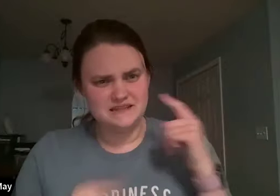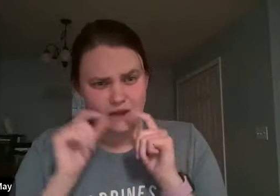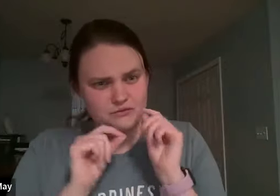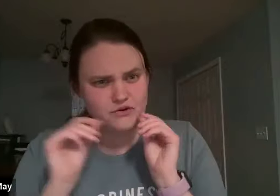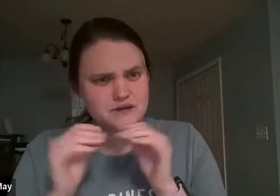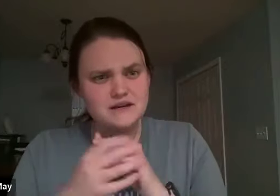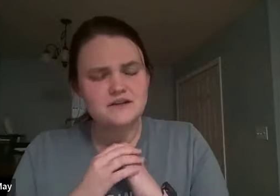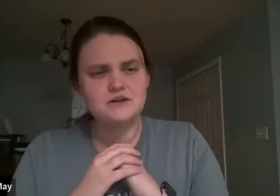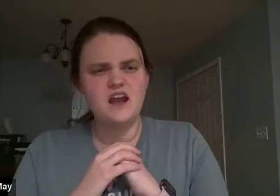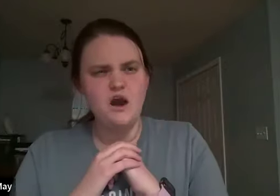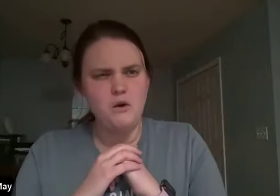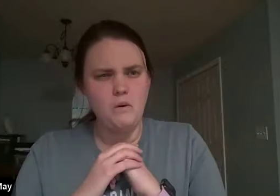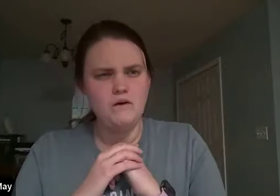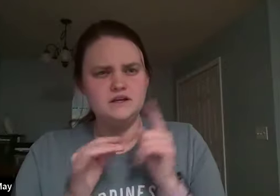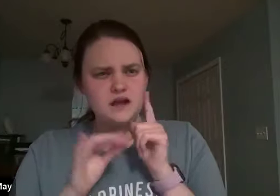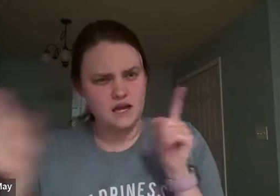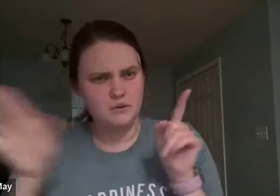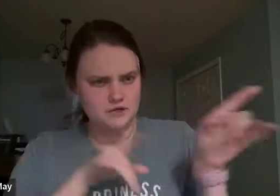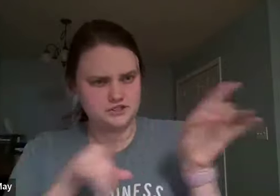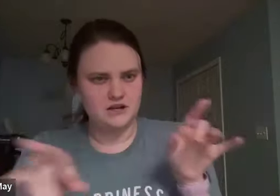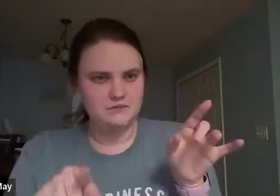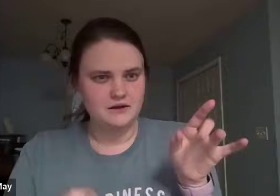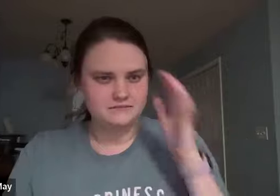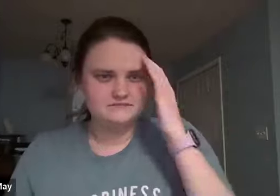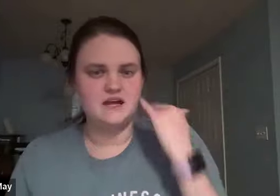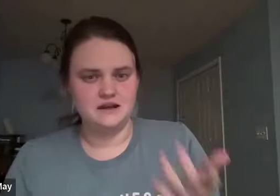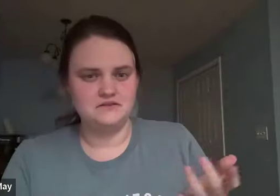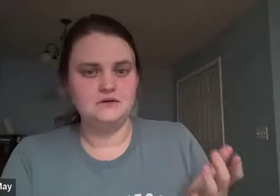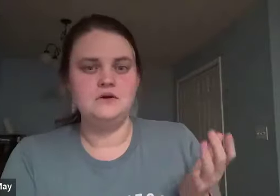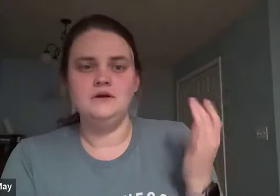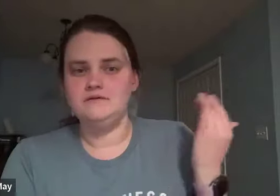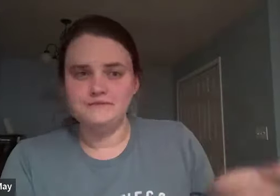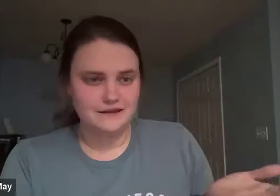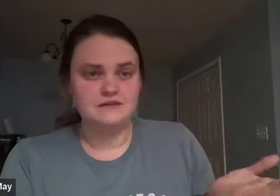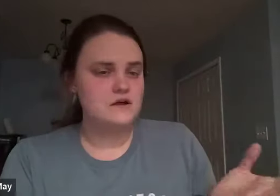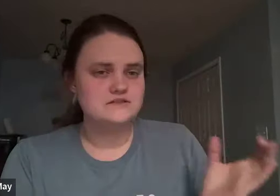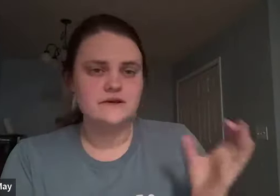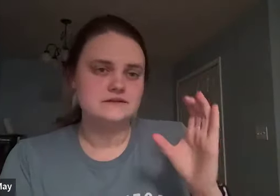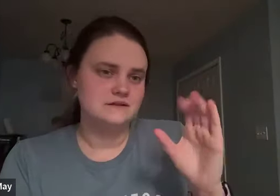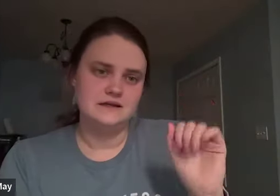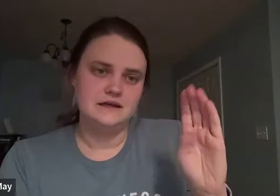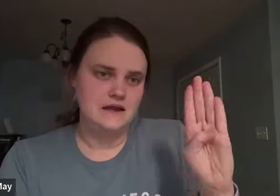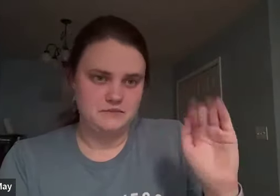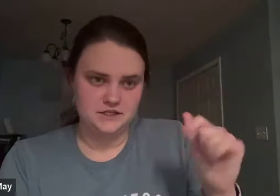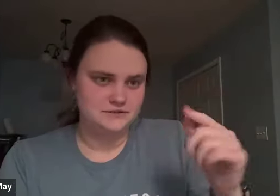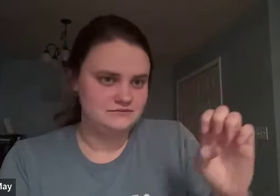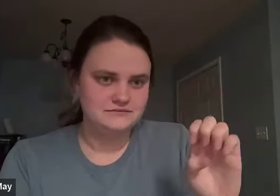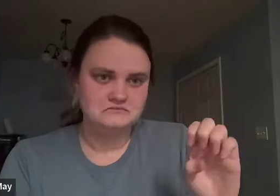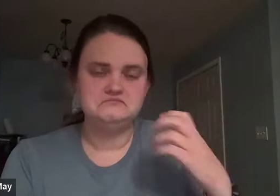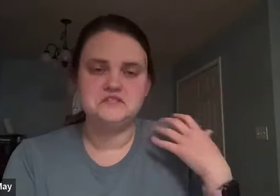mouth movement enough that you're like, oh, I know what word you're talking about. That kind of thing. Again, follow spells, cabbage. Doesn't